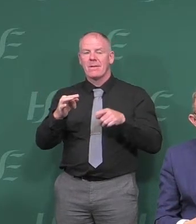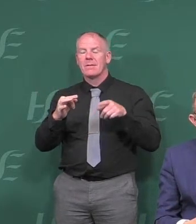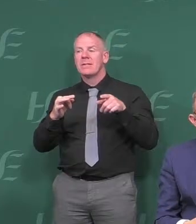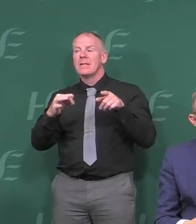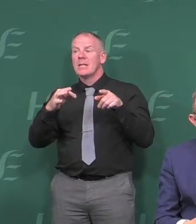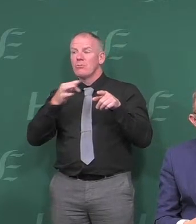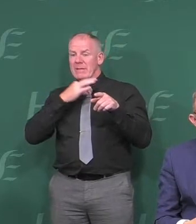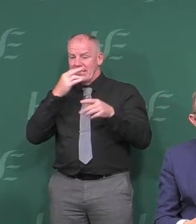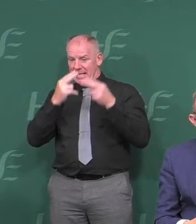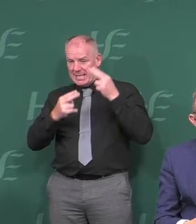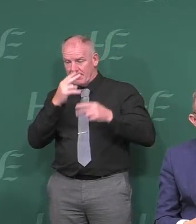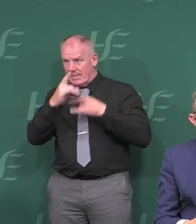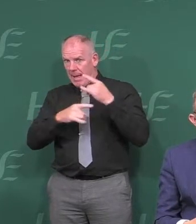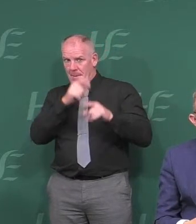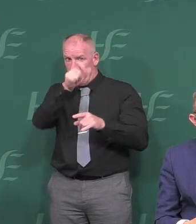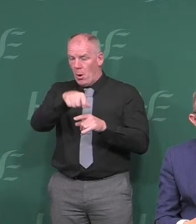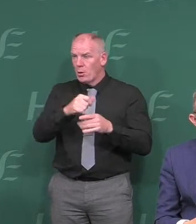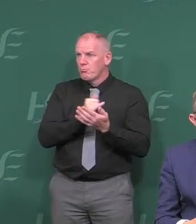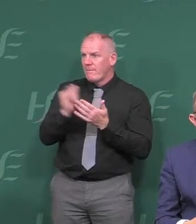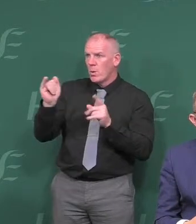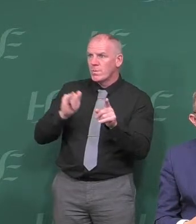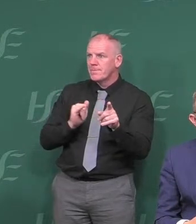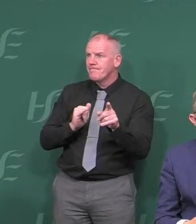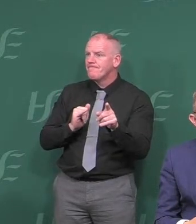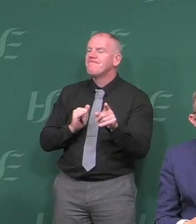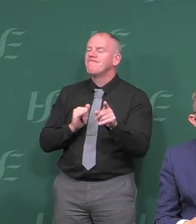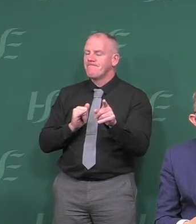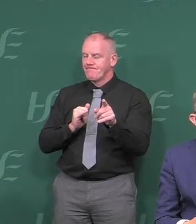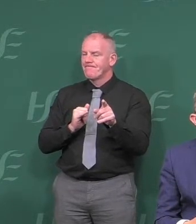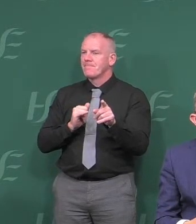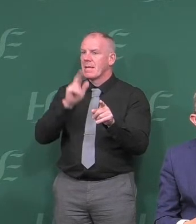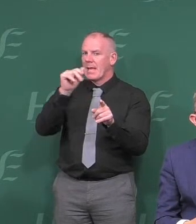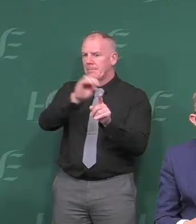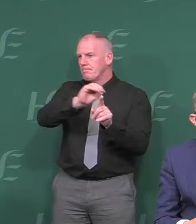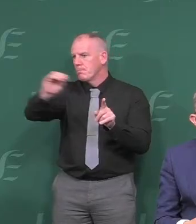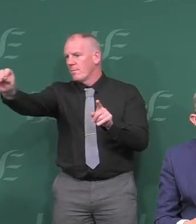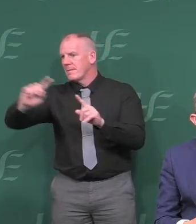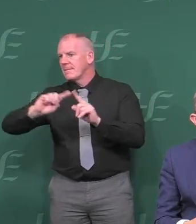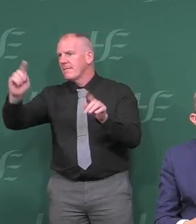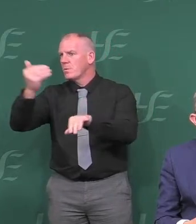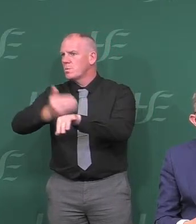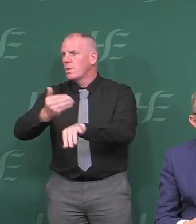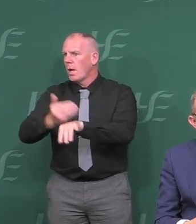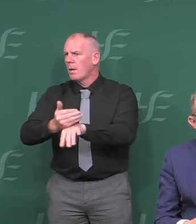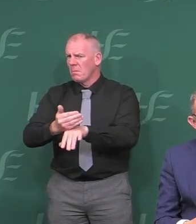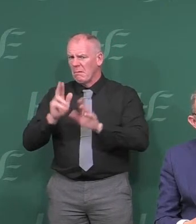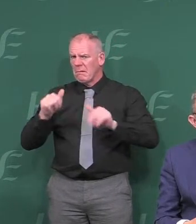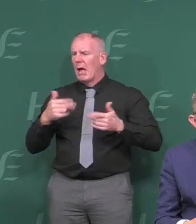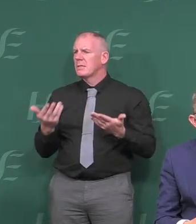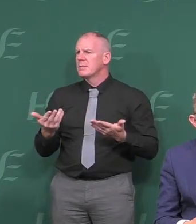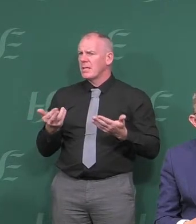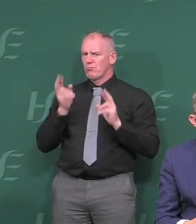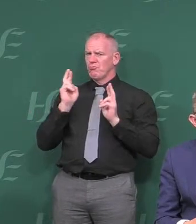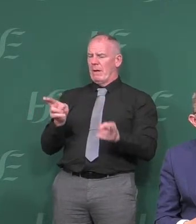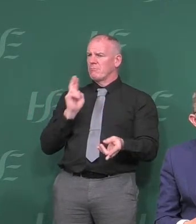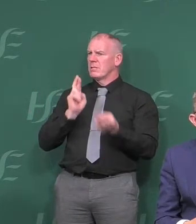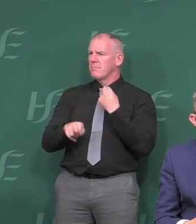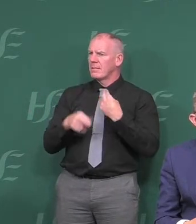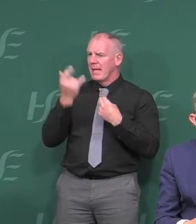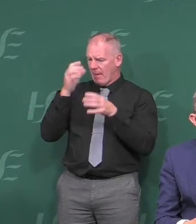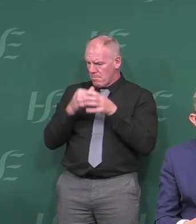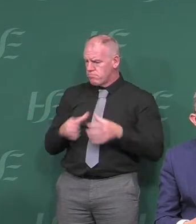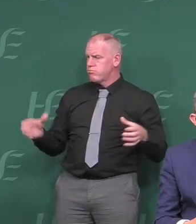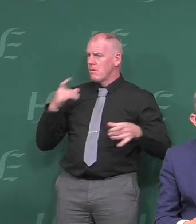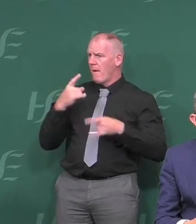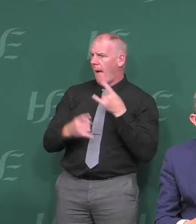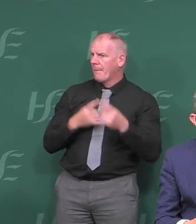the risk assessment determines the frontline healthcare worker needs to be redeployed, that enables them to do so. And that's an appropriate response in any